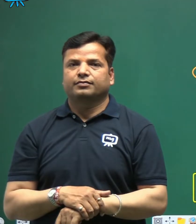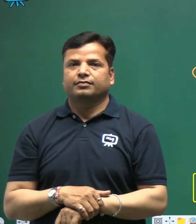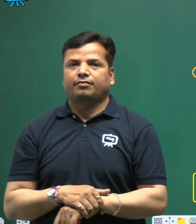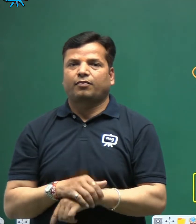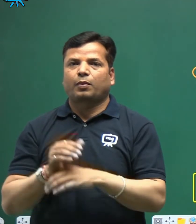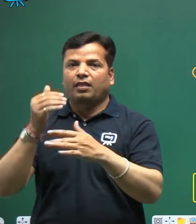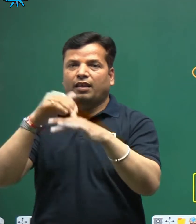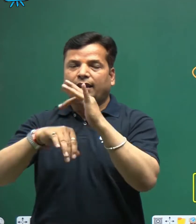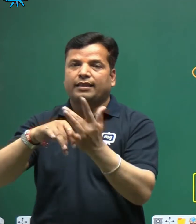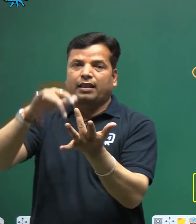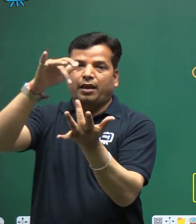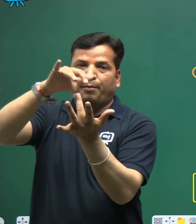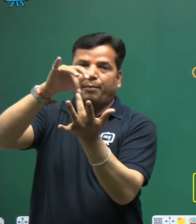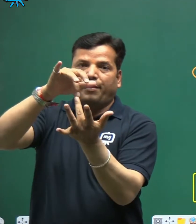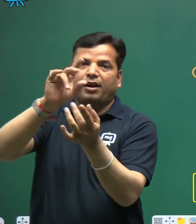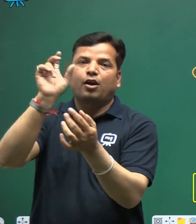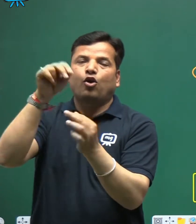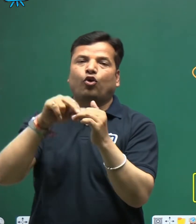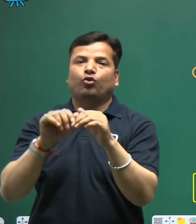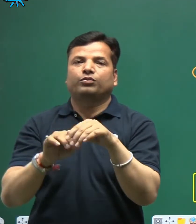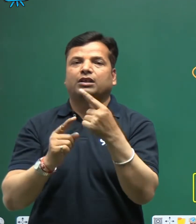in the middle of the town.